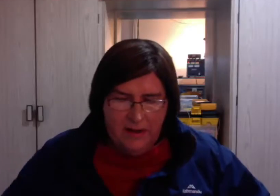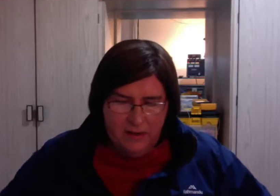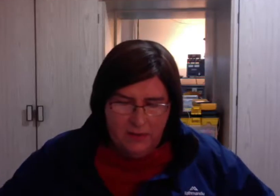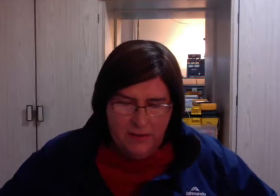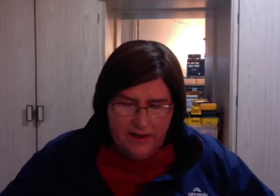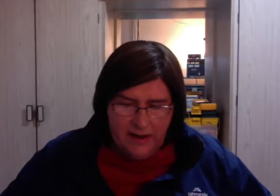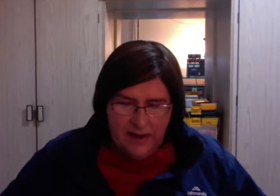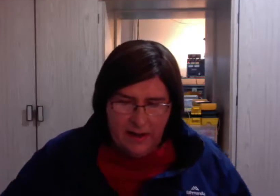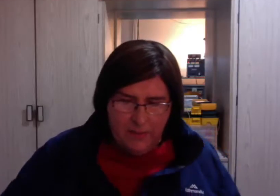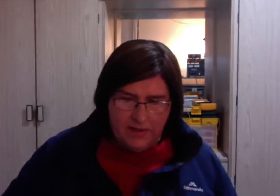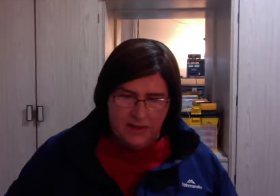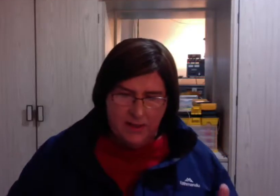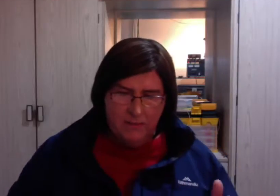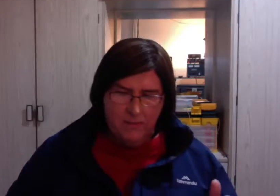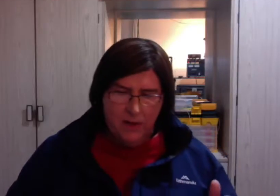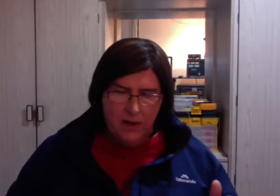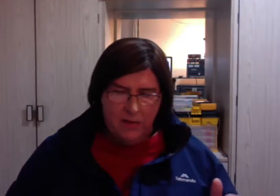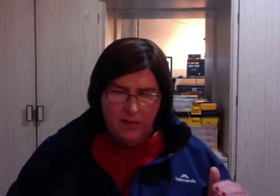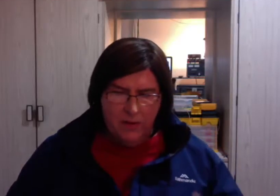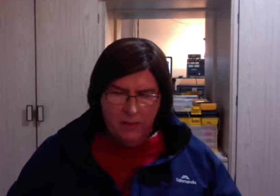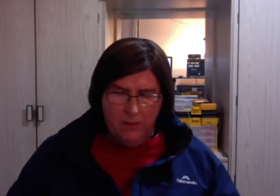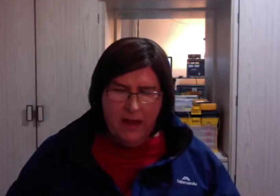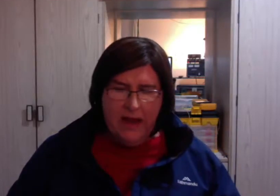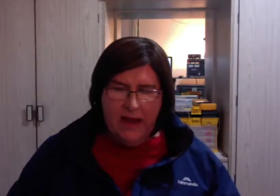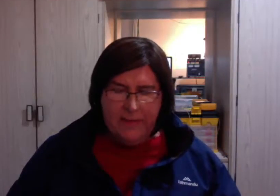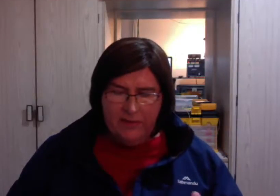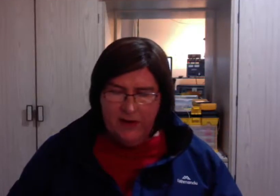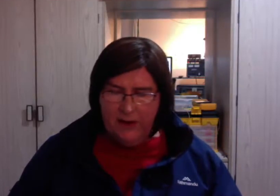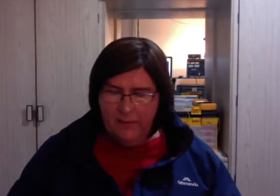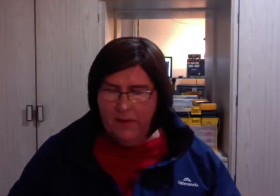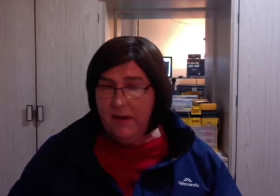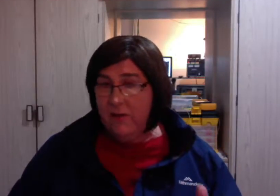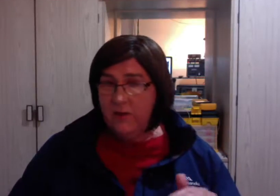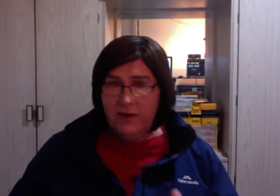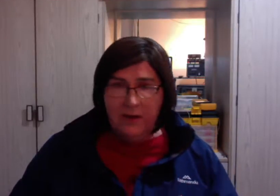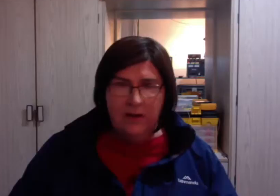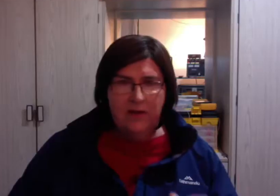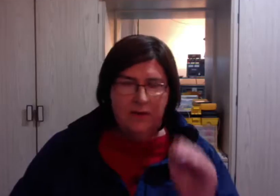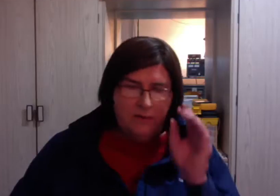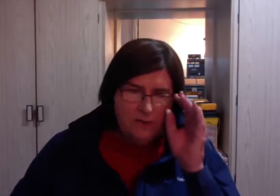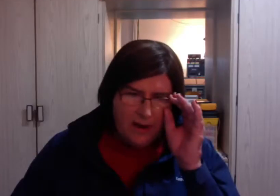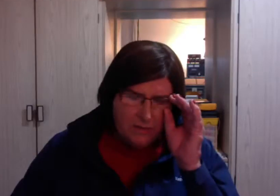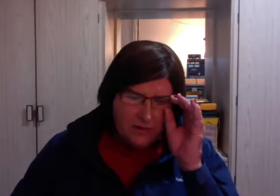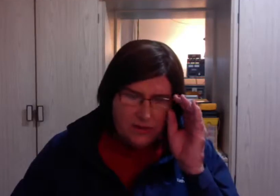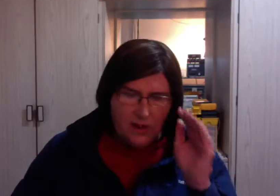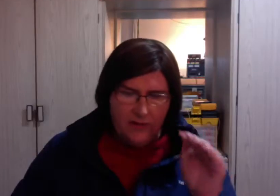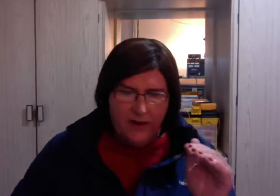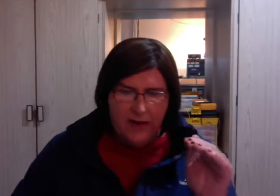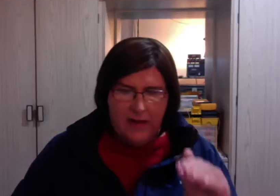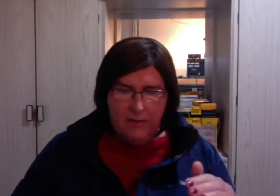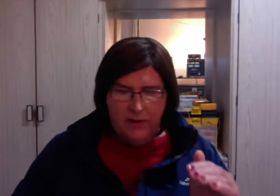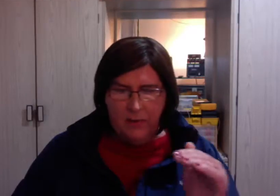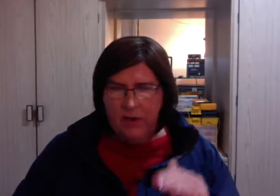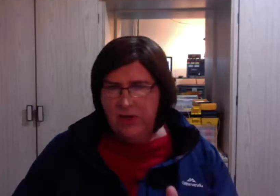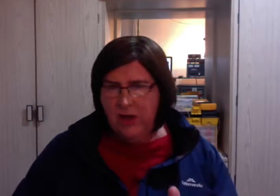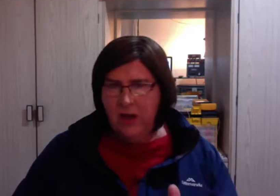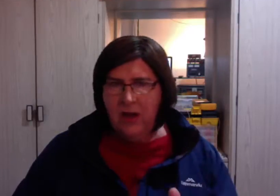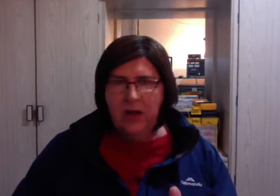can talk about that later. So you drop them about 80%. And then the trick is, if you have your tires at 80% pressure, you